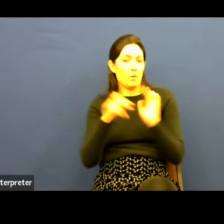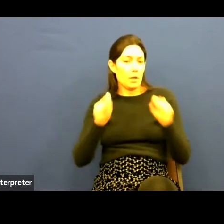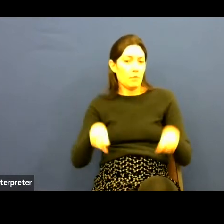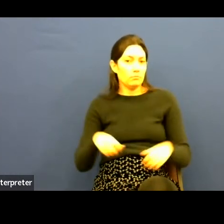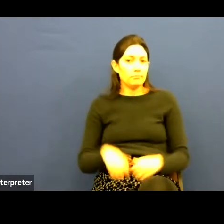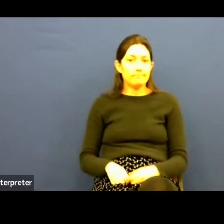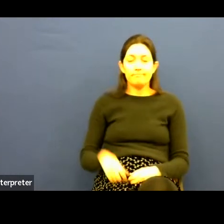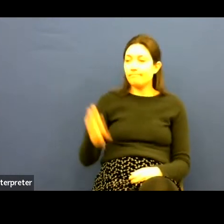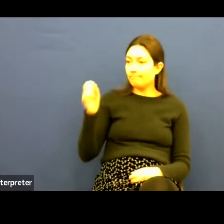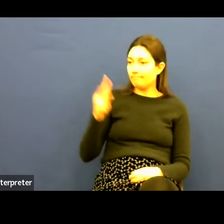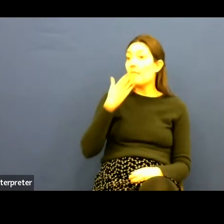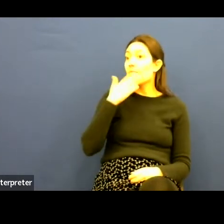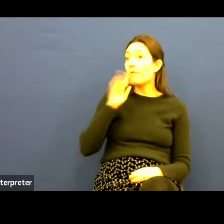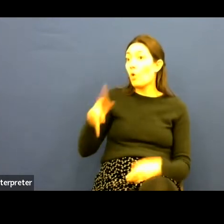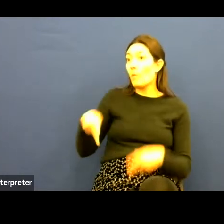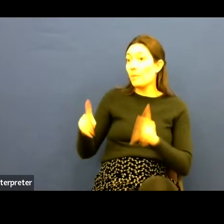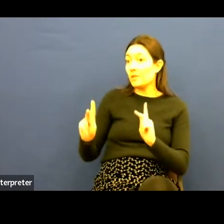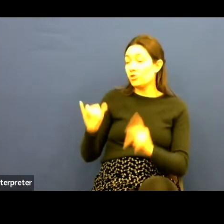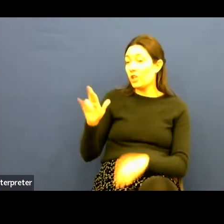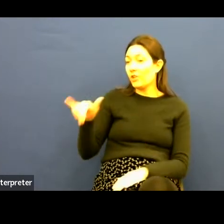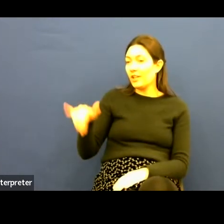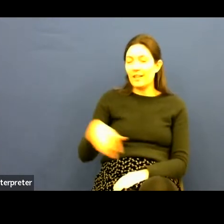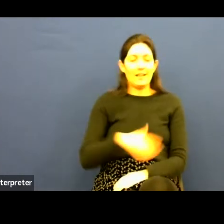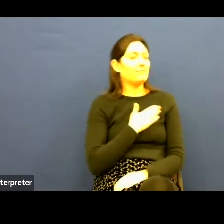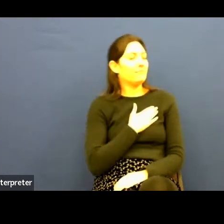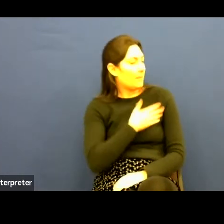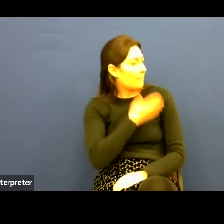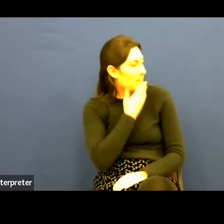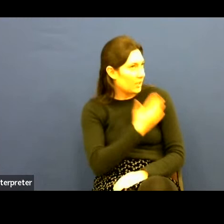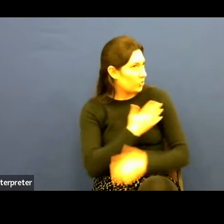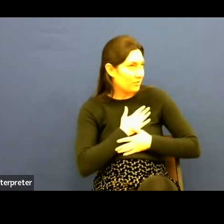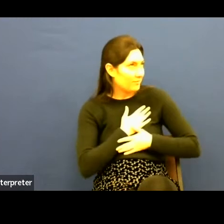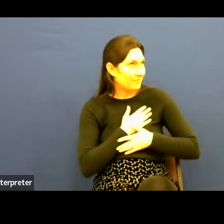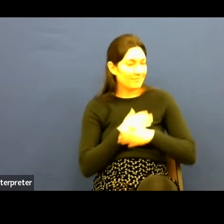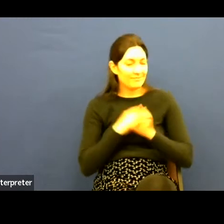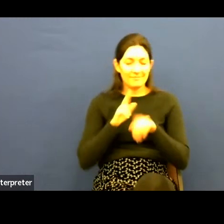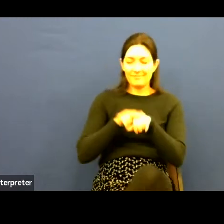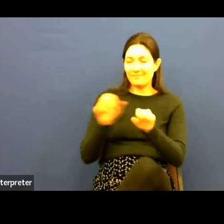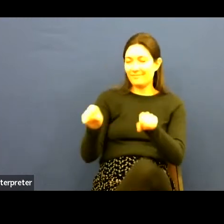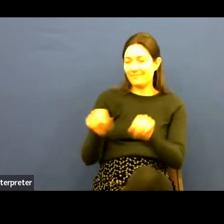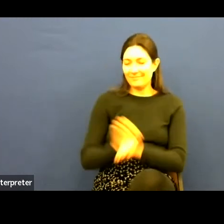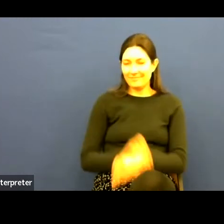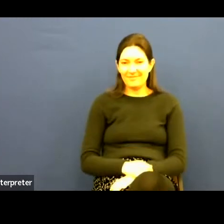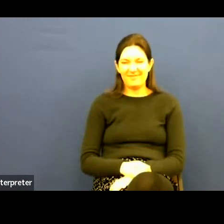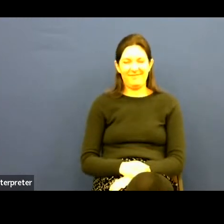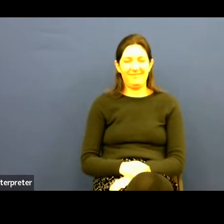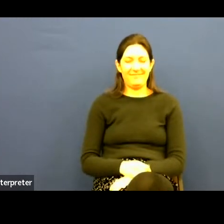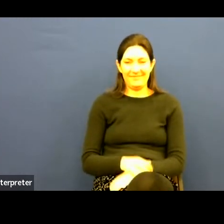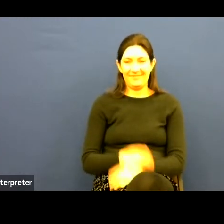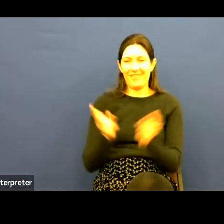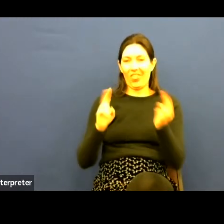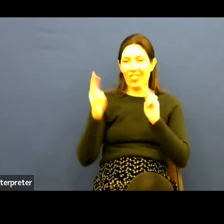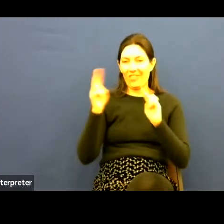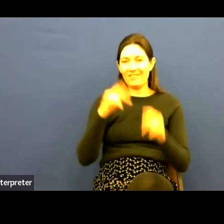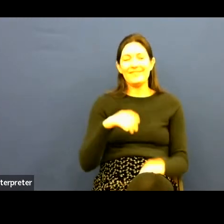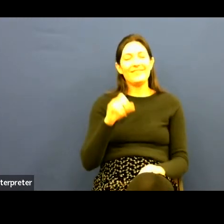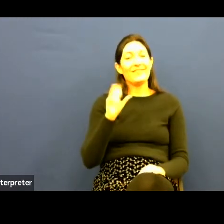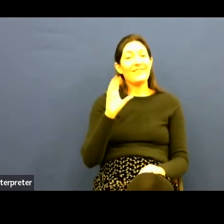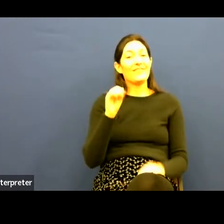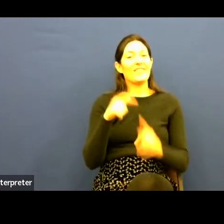Well, thanks for your permission, Jerry. It's my pleasure, Mr. Supervisor. In terms of, like I